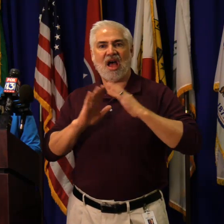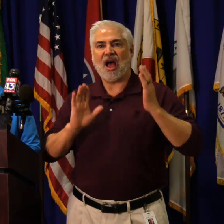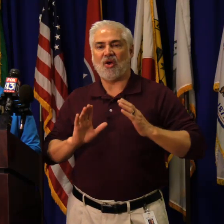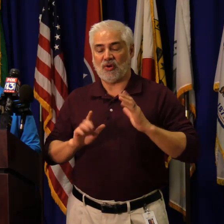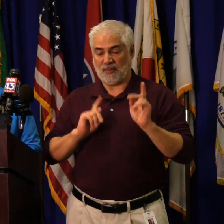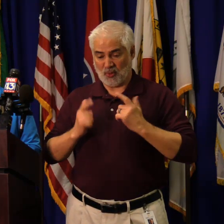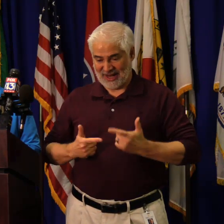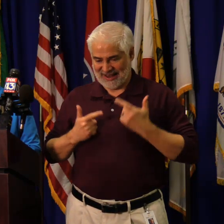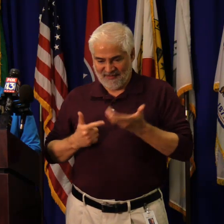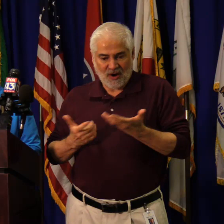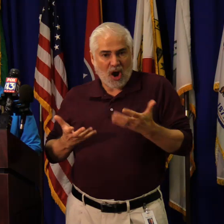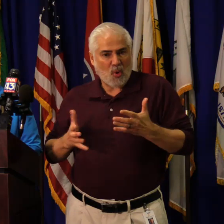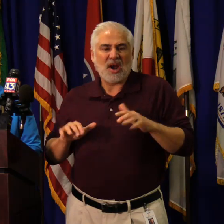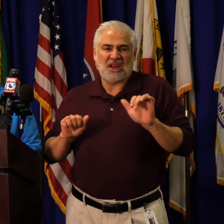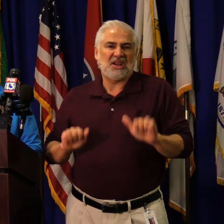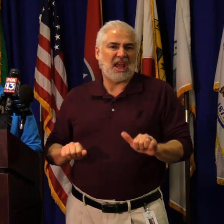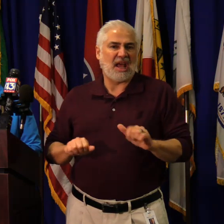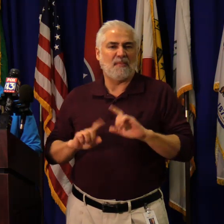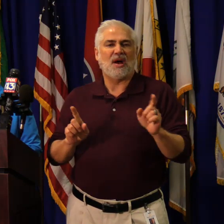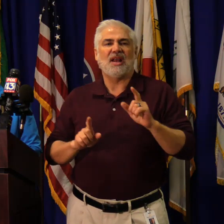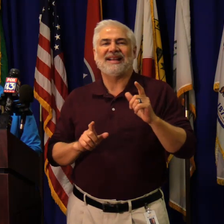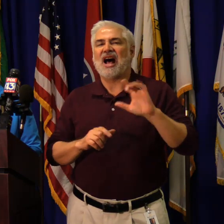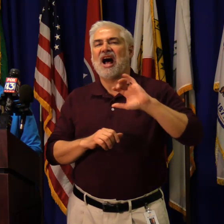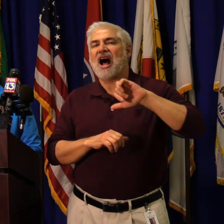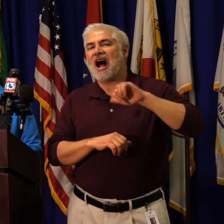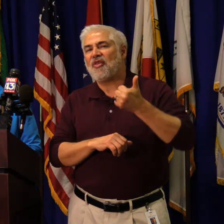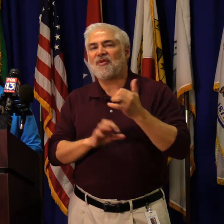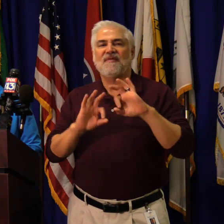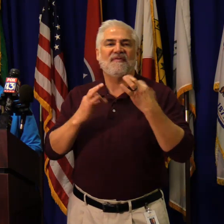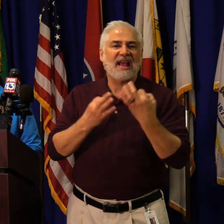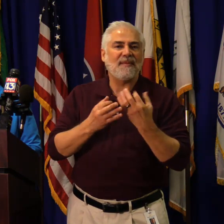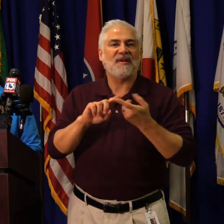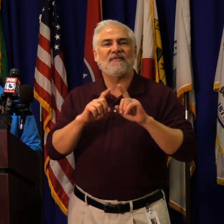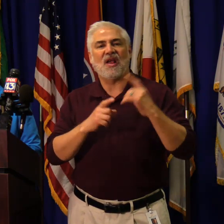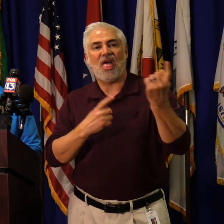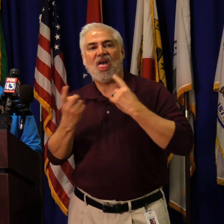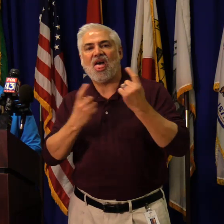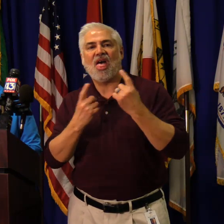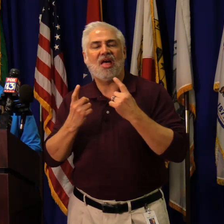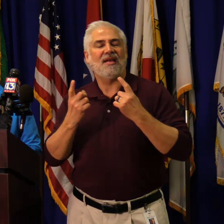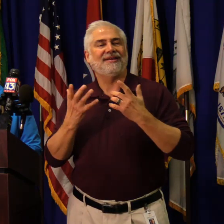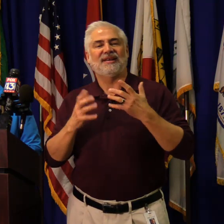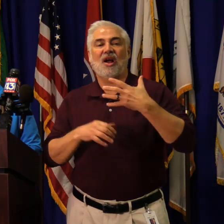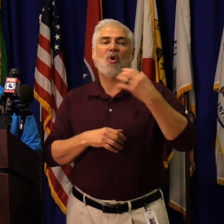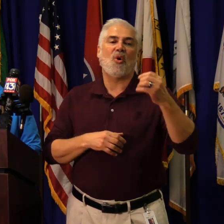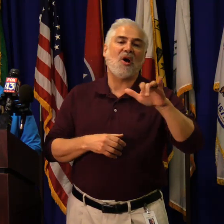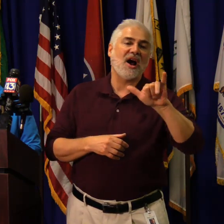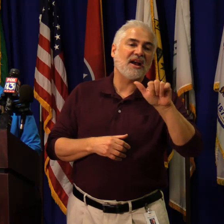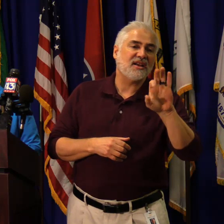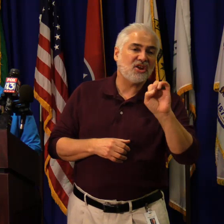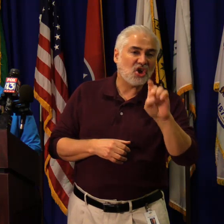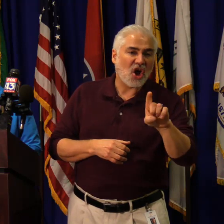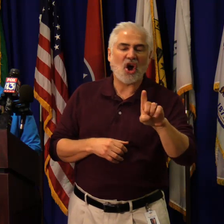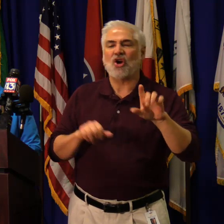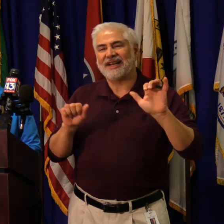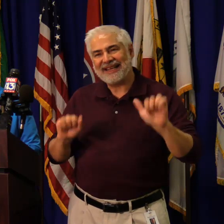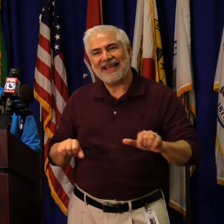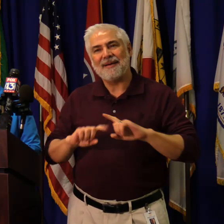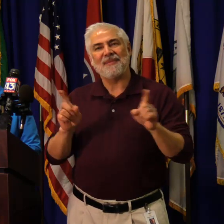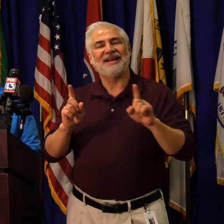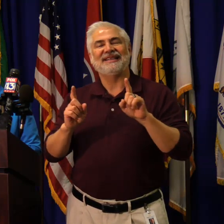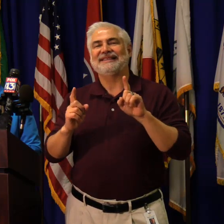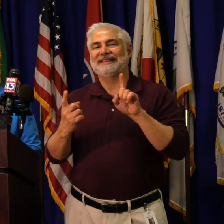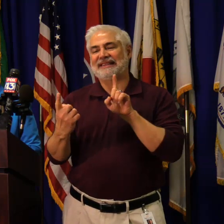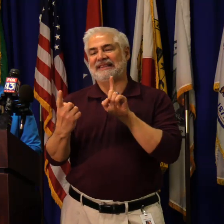live there can. And you might be able to go in your yard, but you really can't engage with other people. And I'm reinforcing those messages because